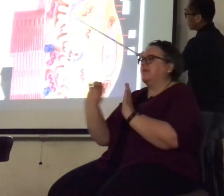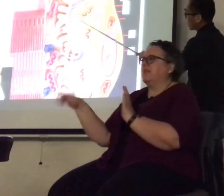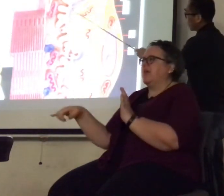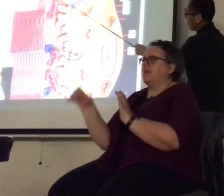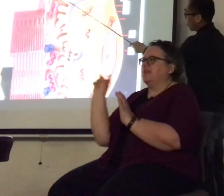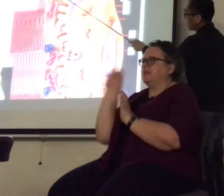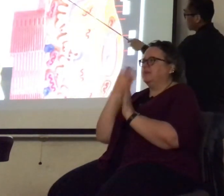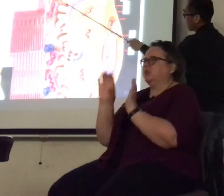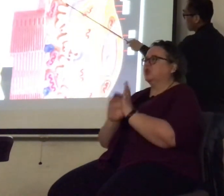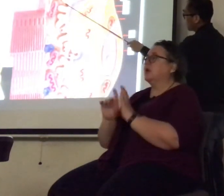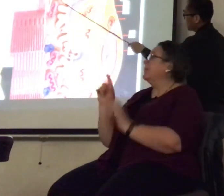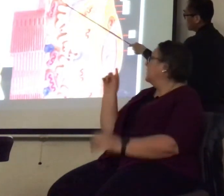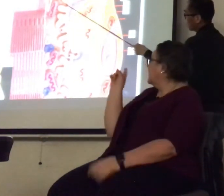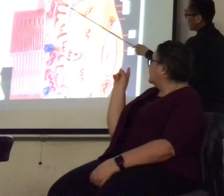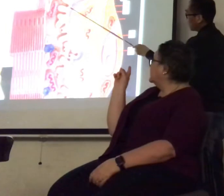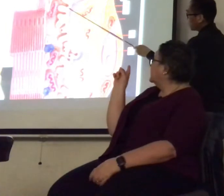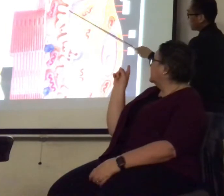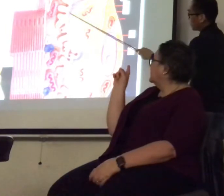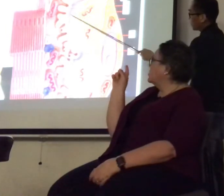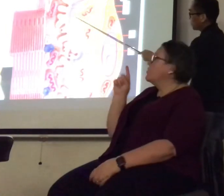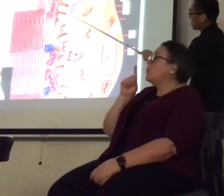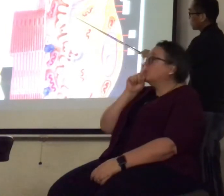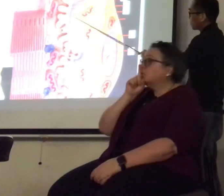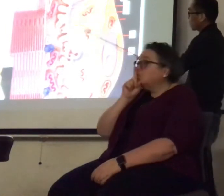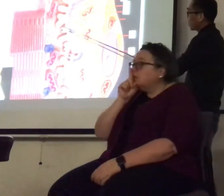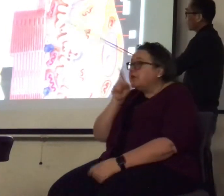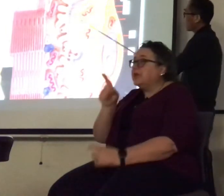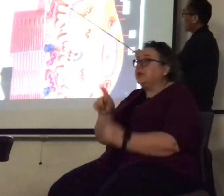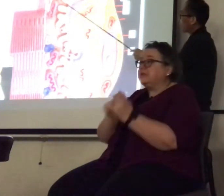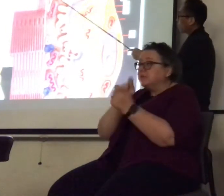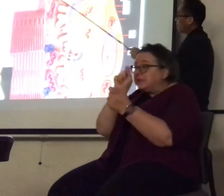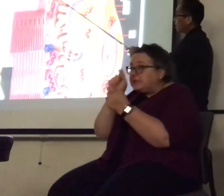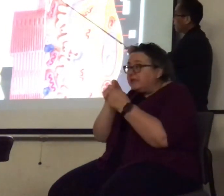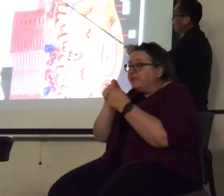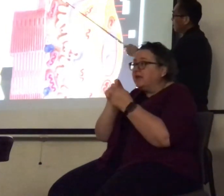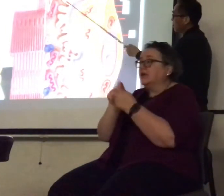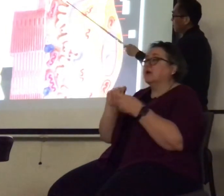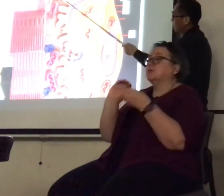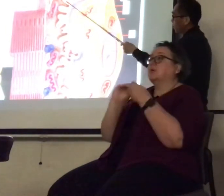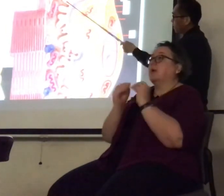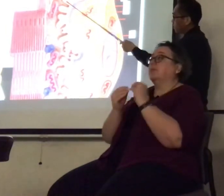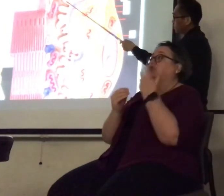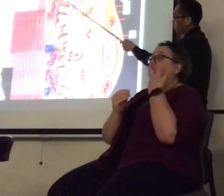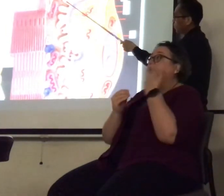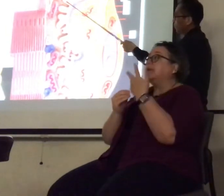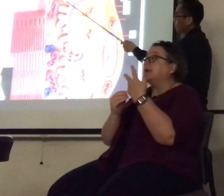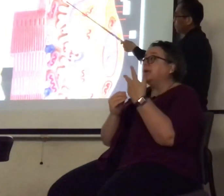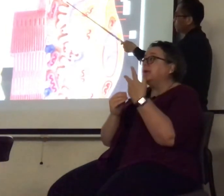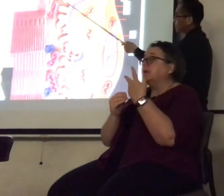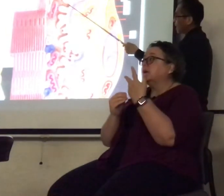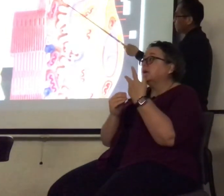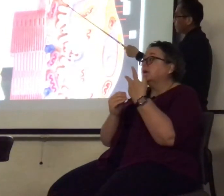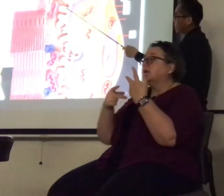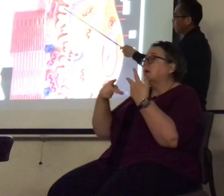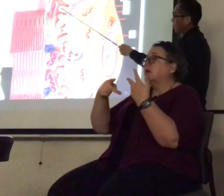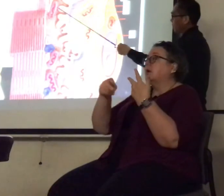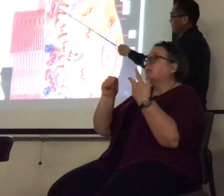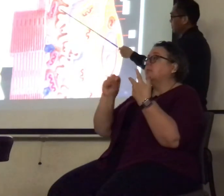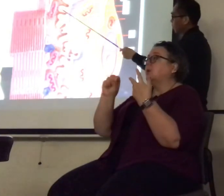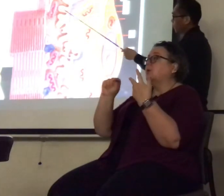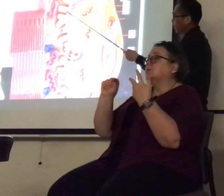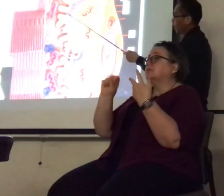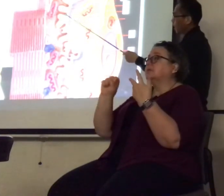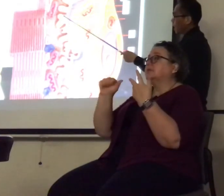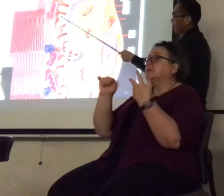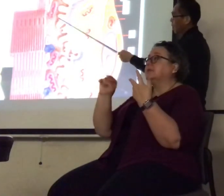right there, I'm pointing to very specific things here. For number 3, is pointing to the postsynaptic membrane,